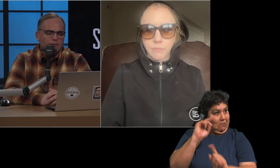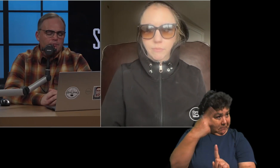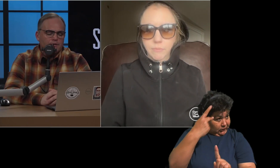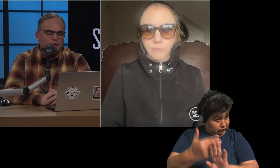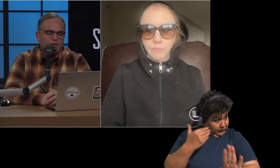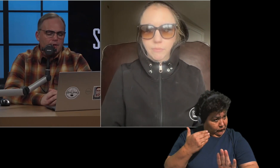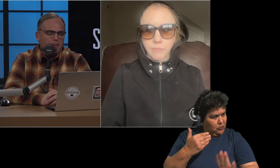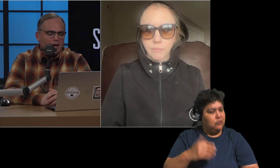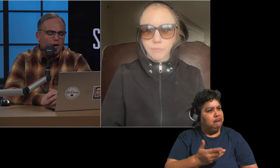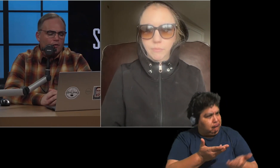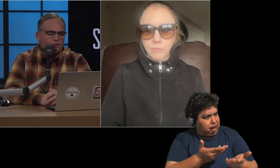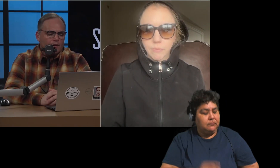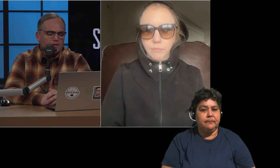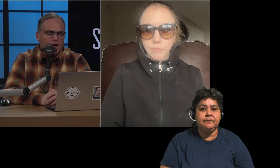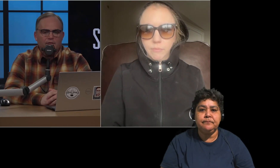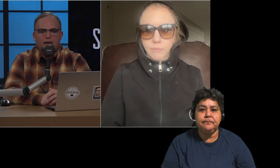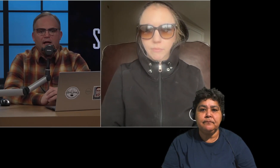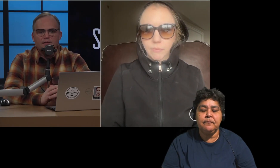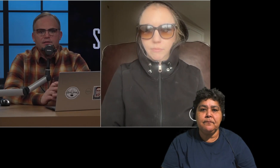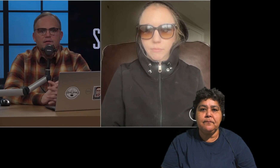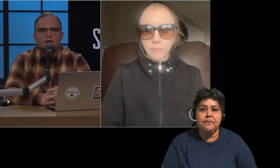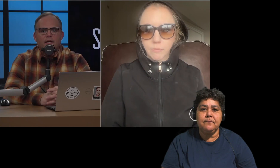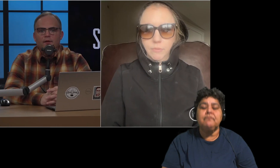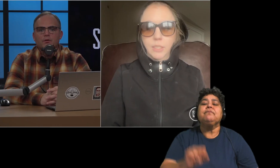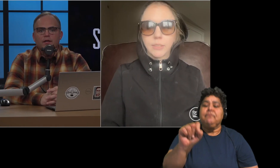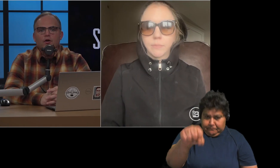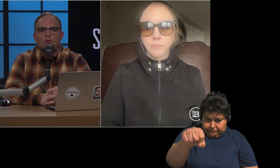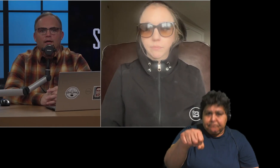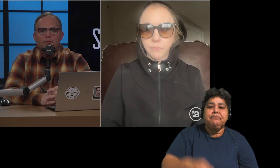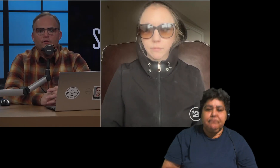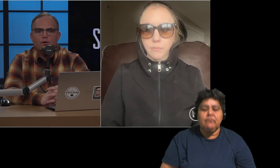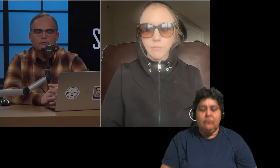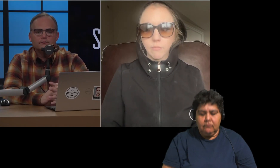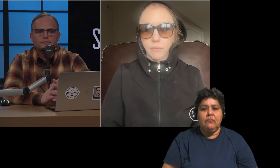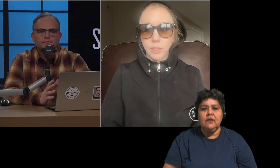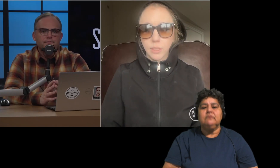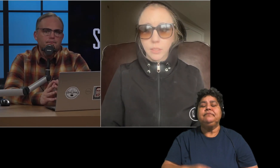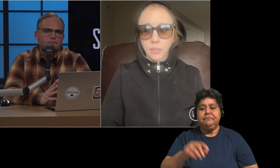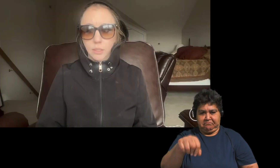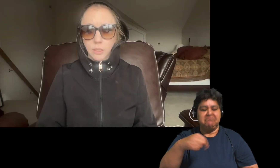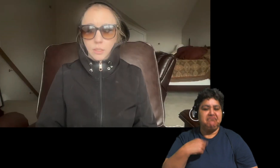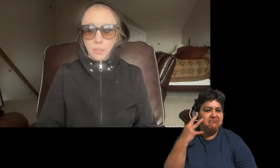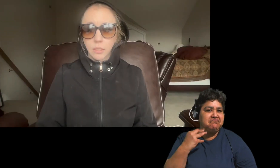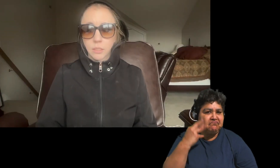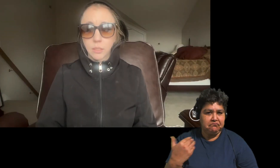little bit, but do you have a background doing this kind of analysis in the political arena before?